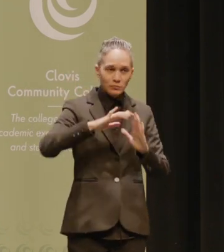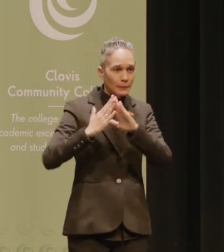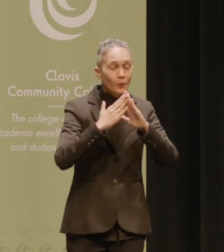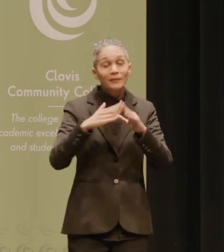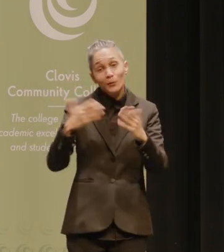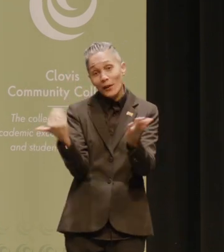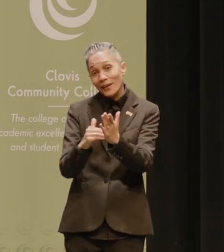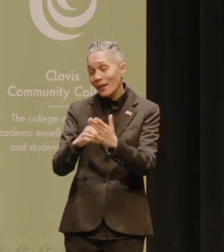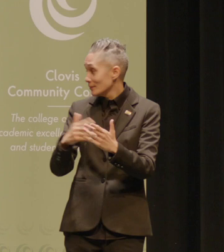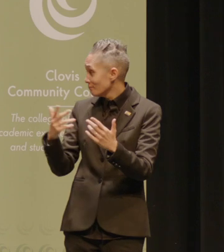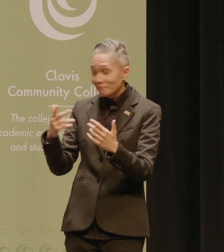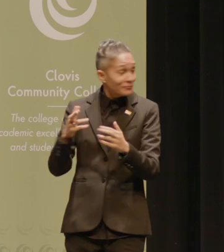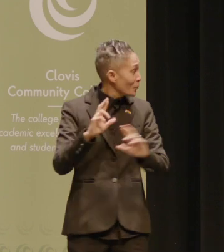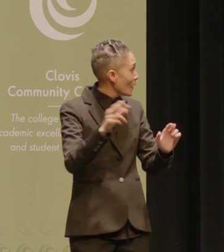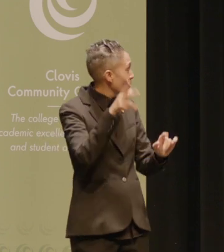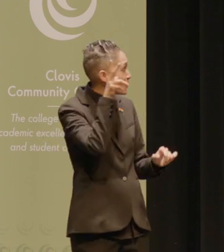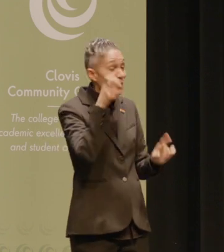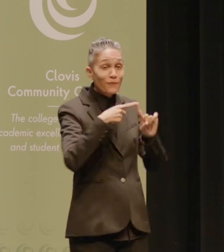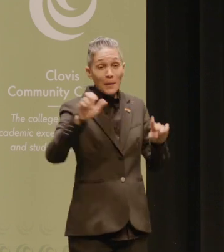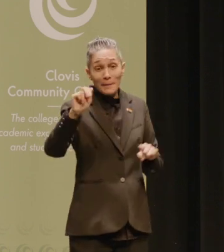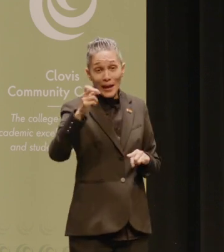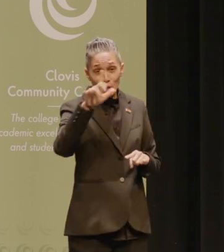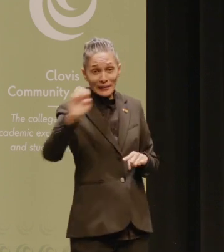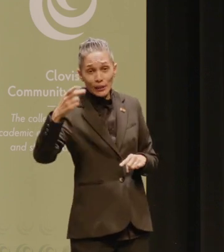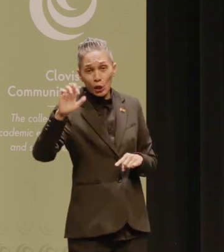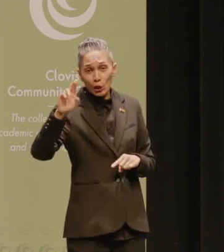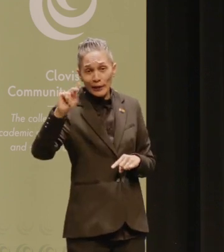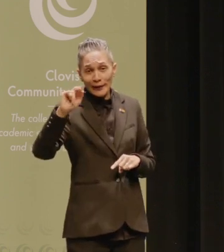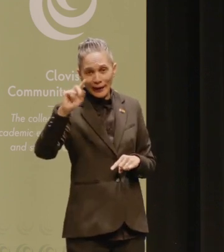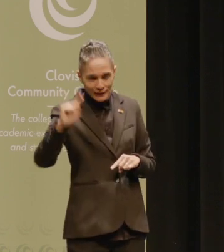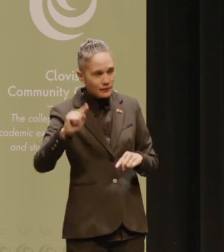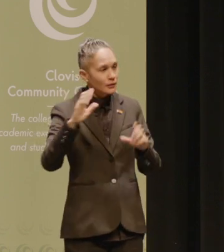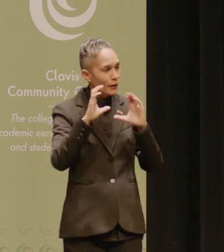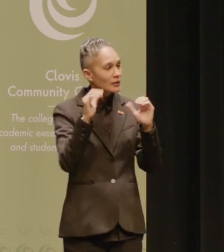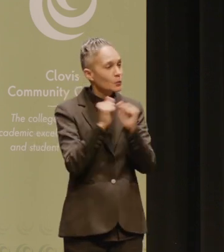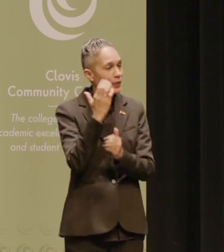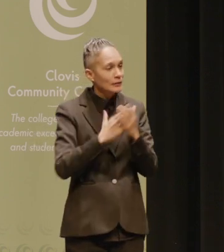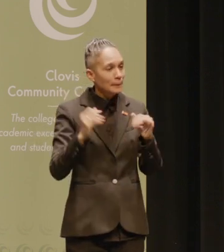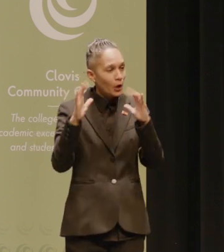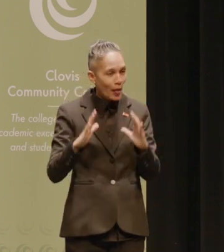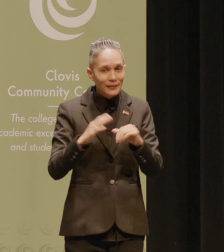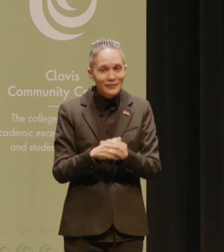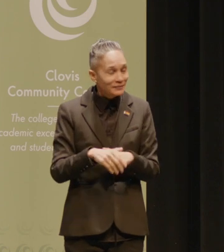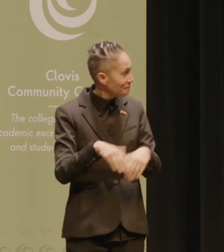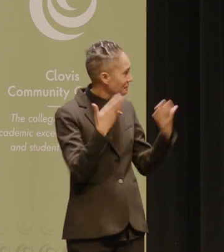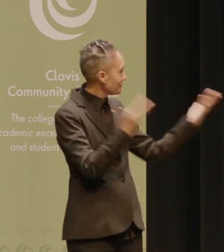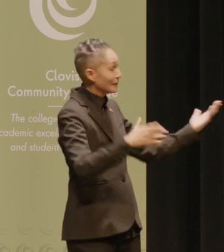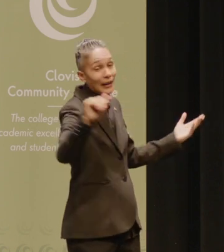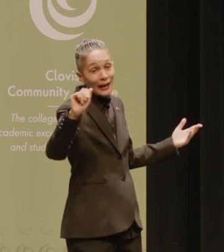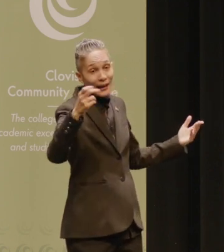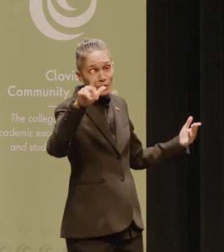So let's hear from, we're going to hear from Ashley Hernandez, and she's going to be having a conversation with some of our colleagues from the Trauma and Resilience Network. Ashley